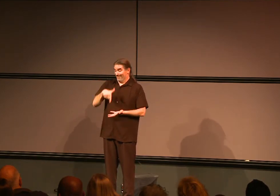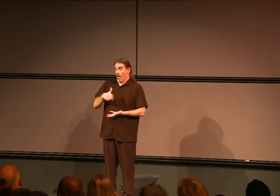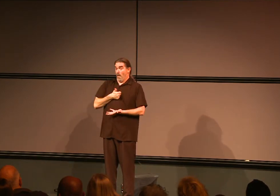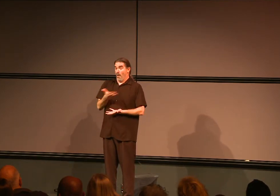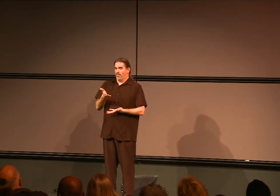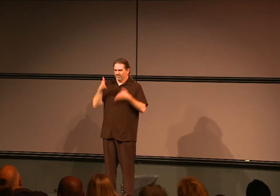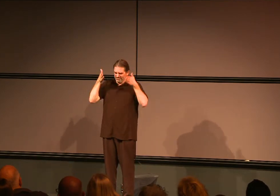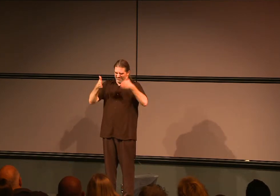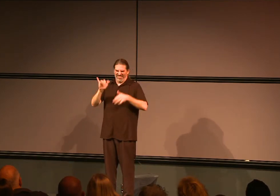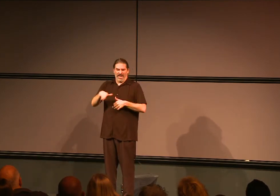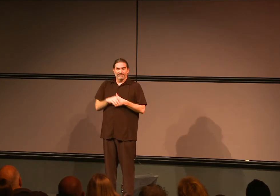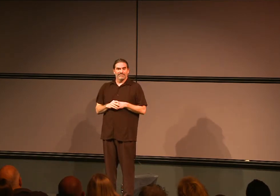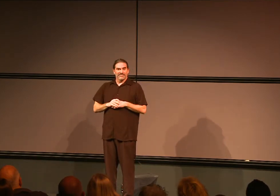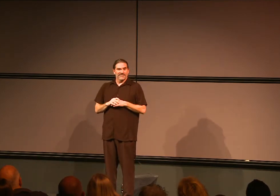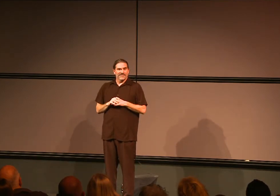again. So this poem is about that.